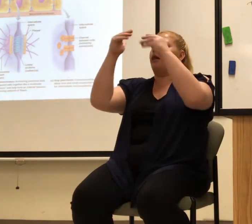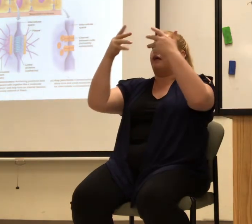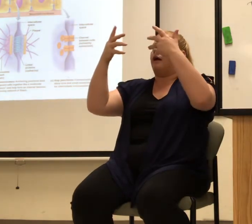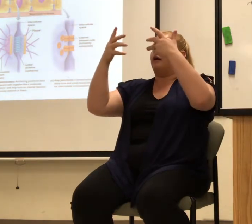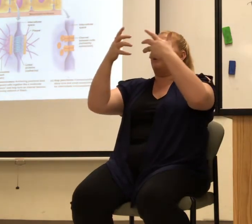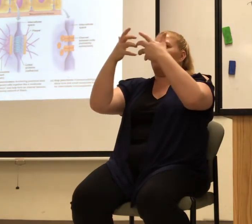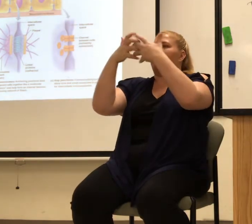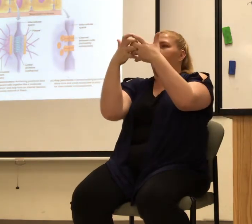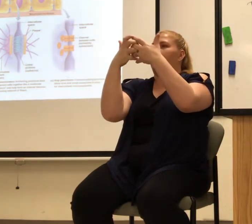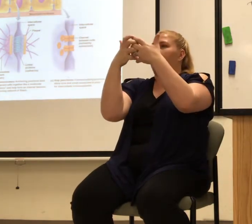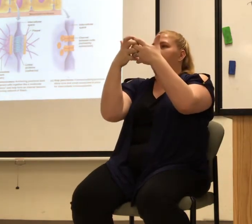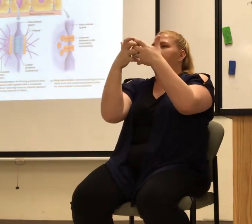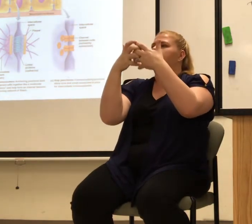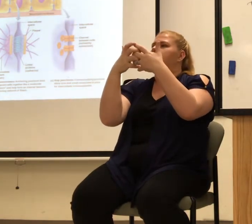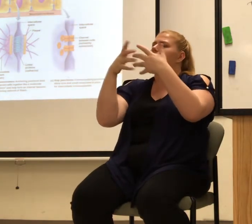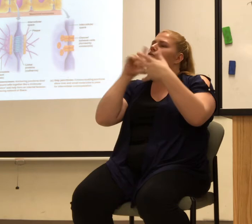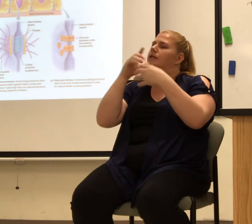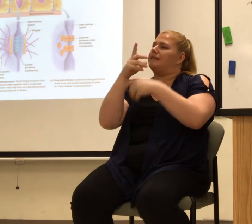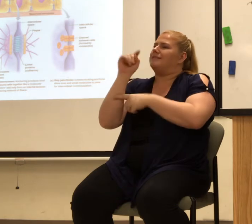them.